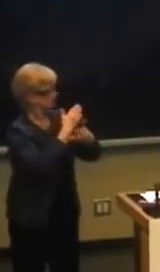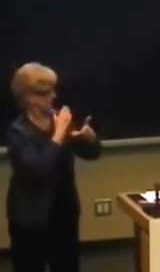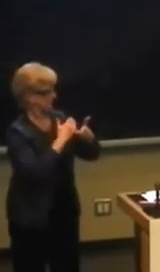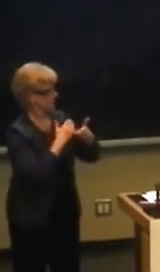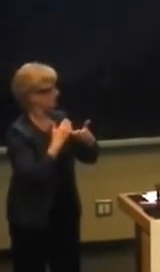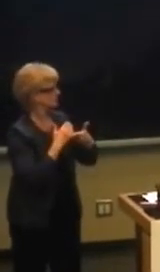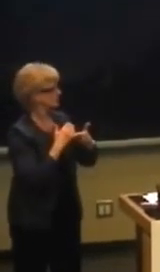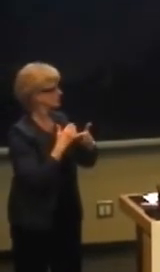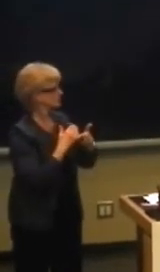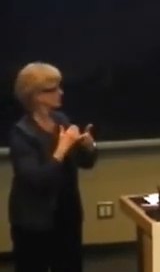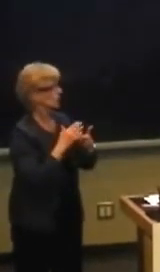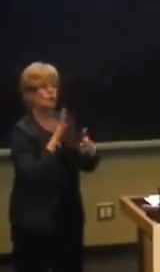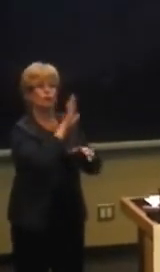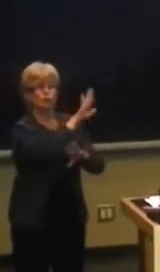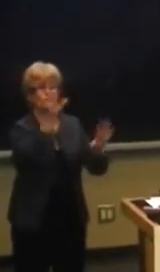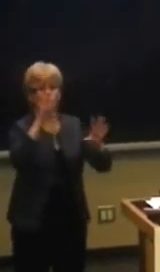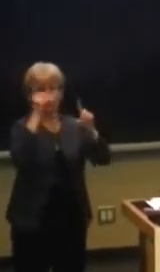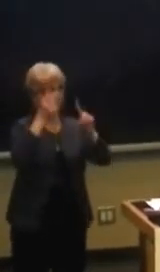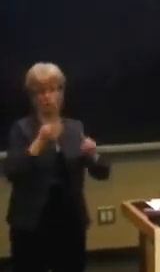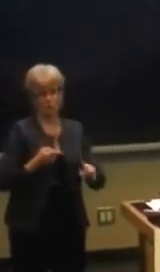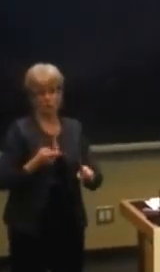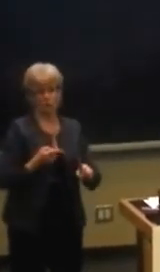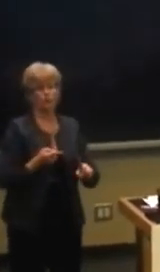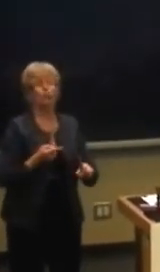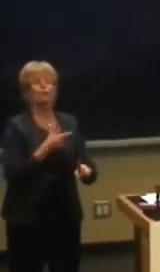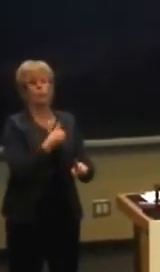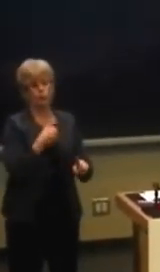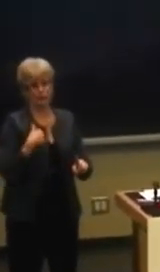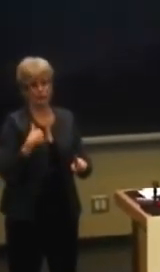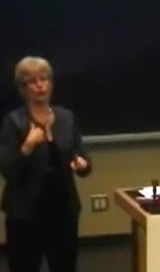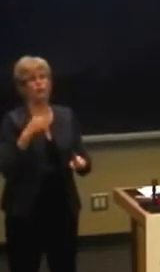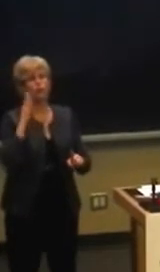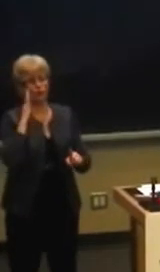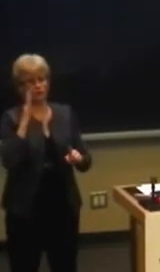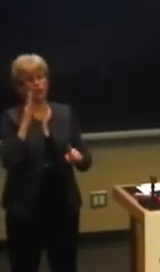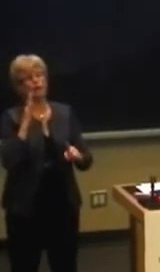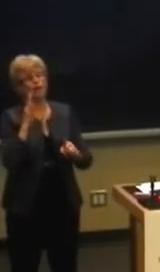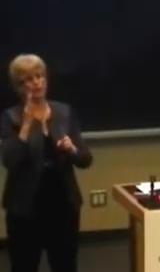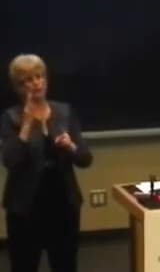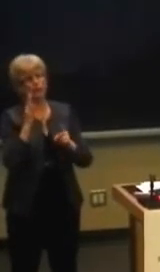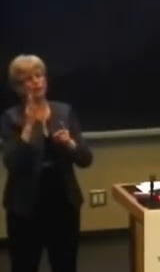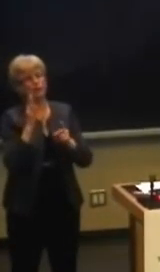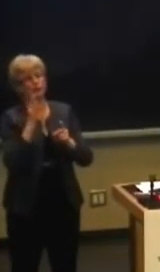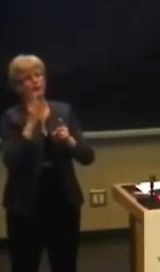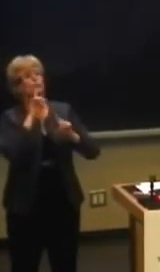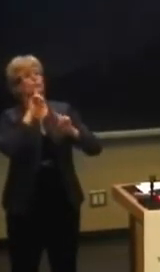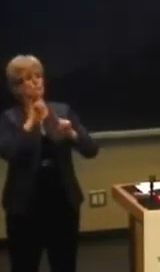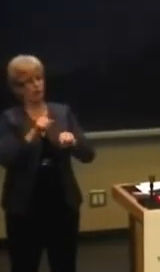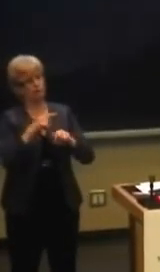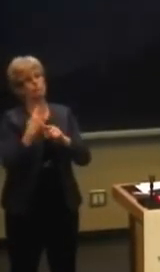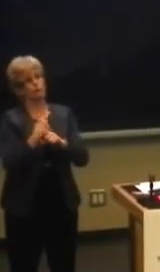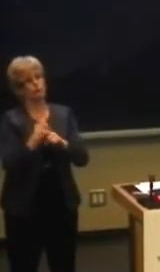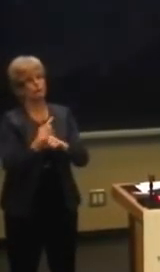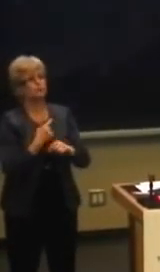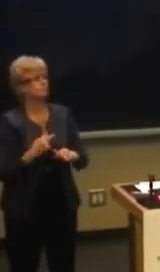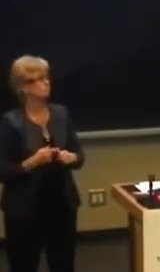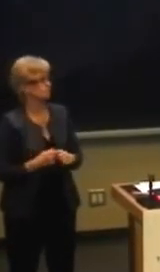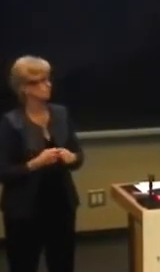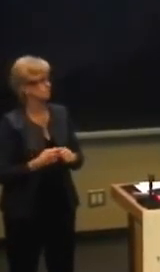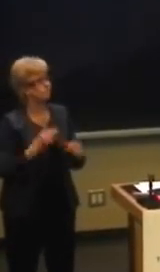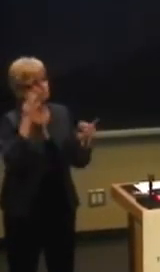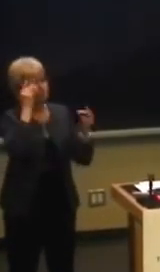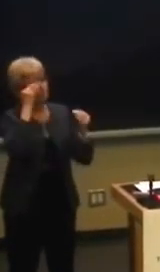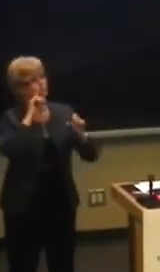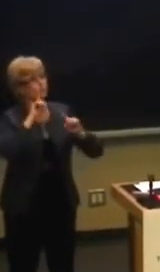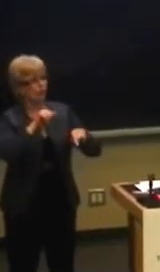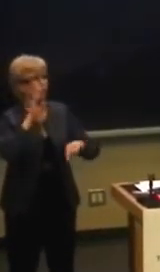and incidentally, all of these points that you raised, by the way, we will post proper responses. So when we say we'll take it away, we will give you